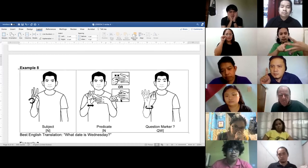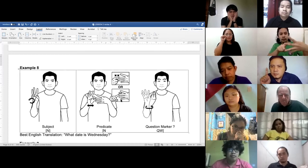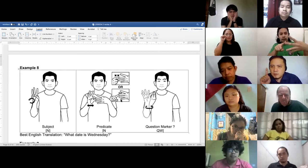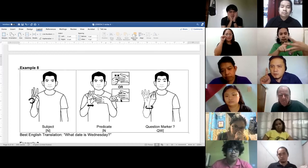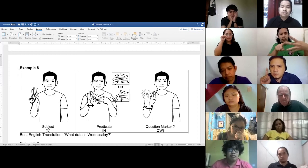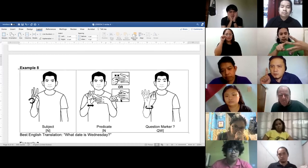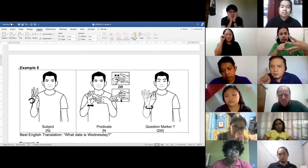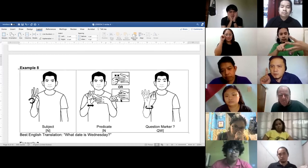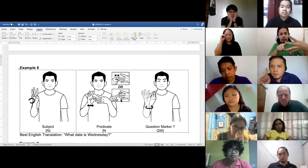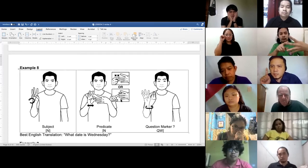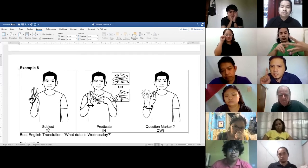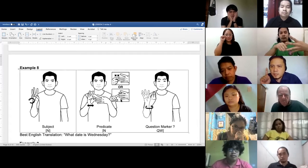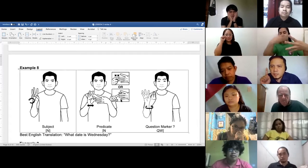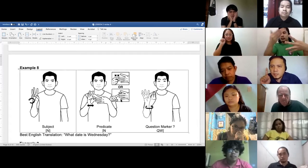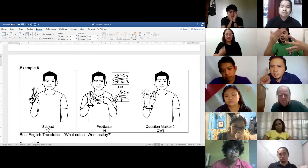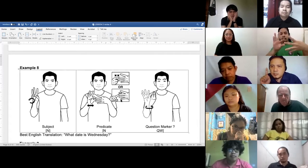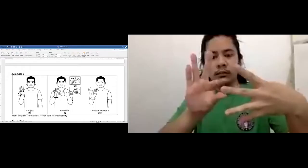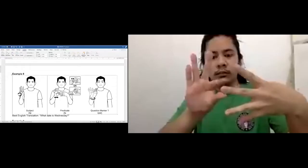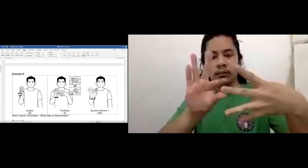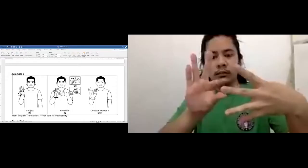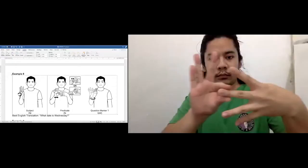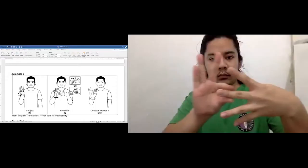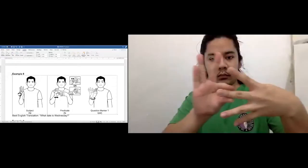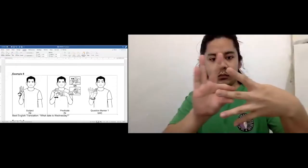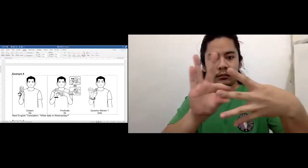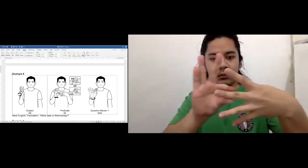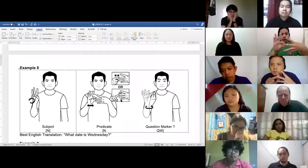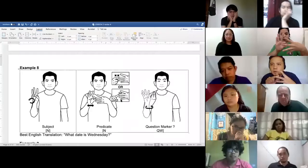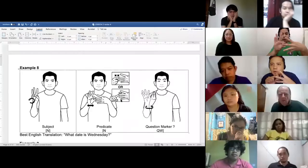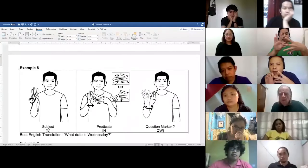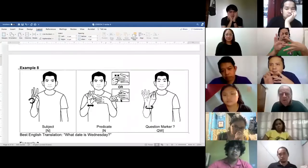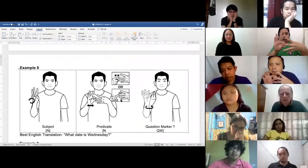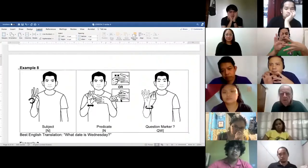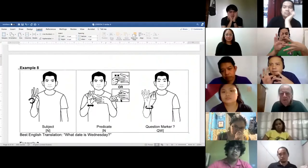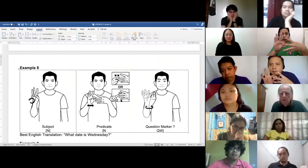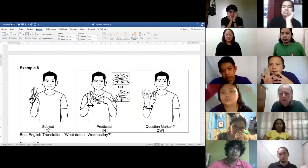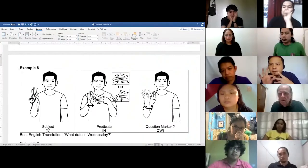So it's both. So F